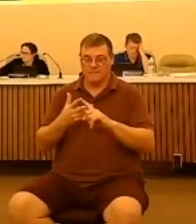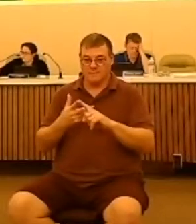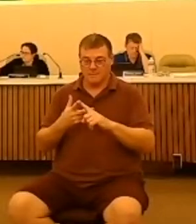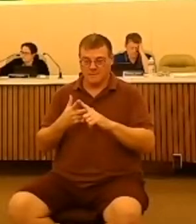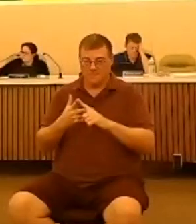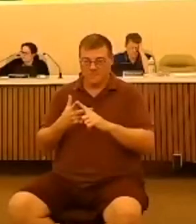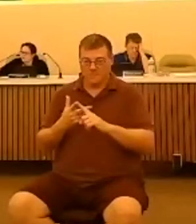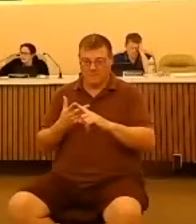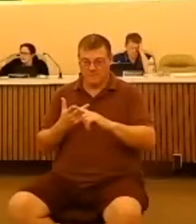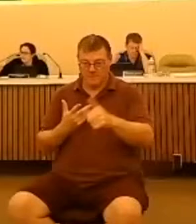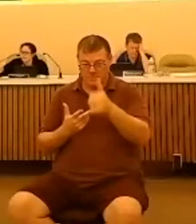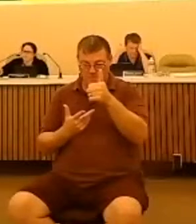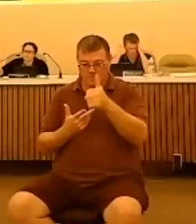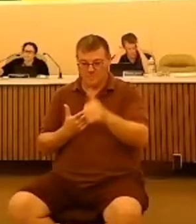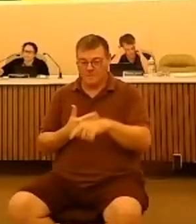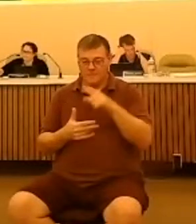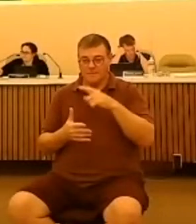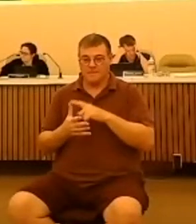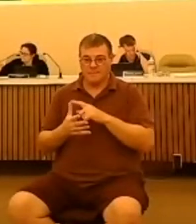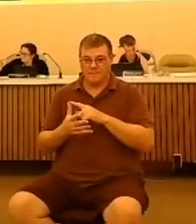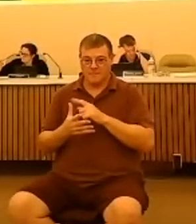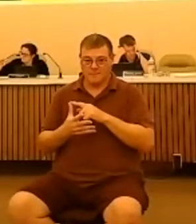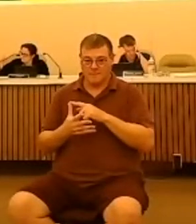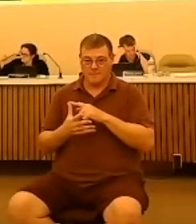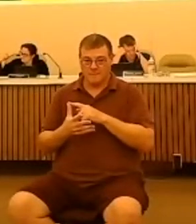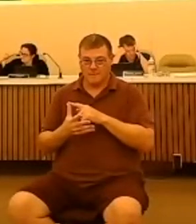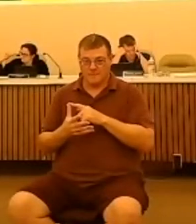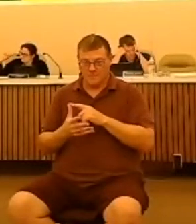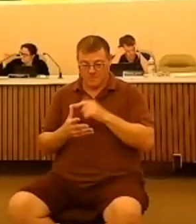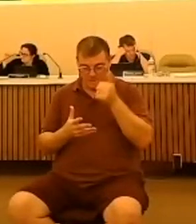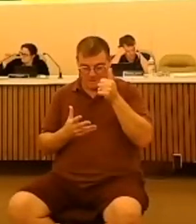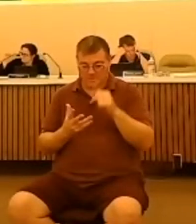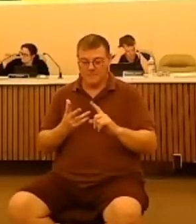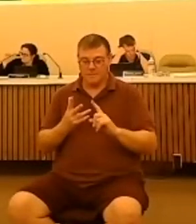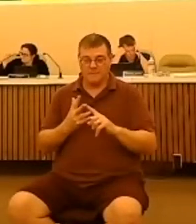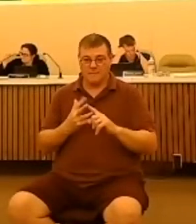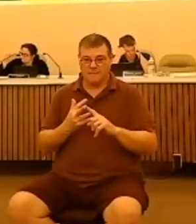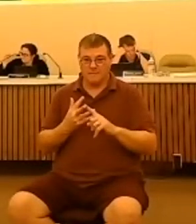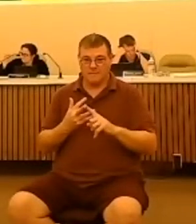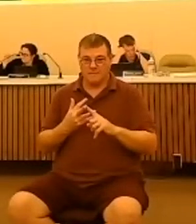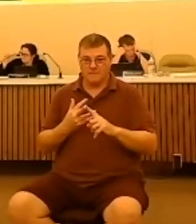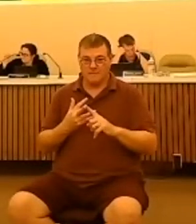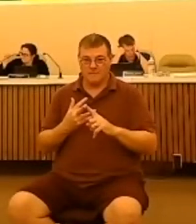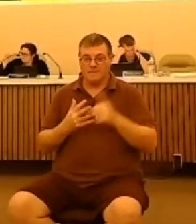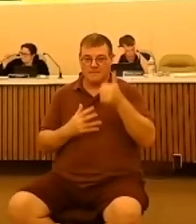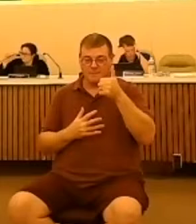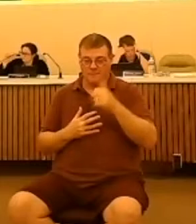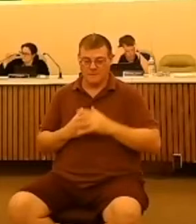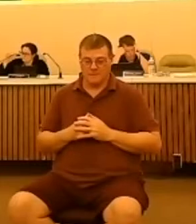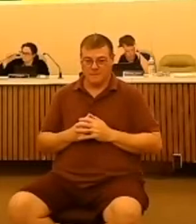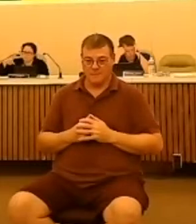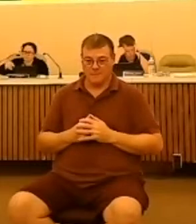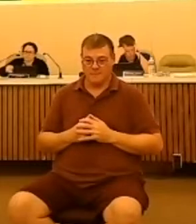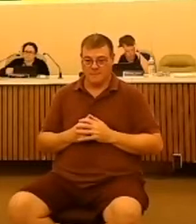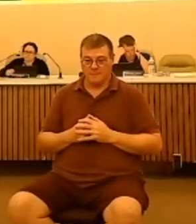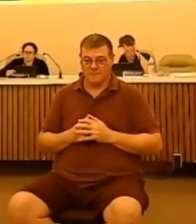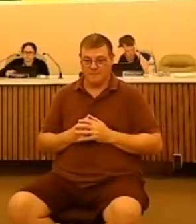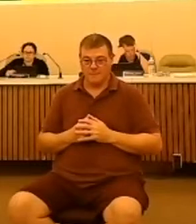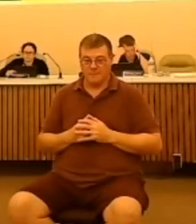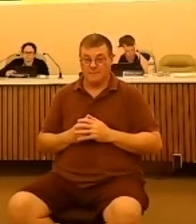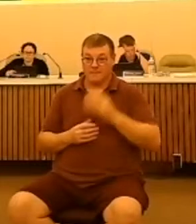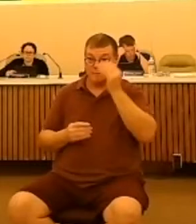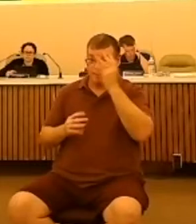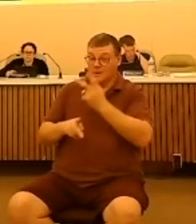Councilmember Safranik, Aye. Councilmember Bolzner, Aye. Supervisor Schultz. Aye.